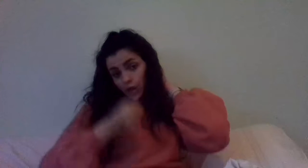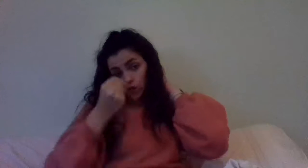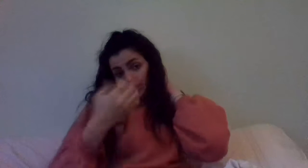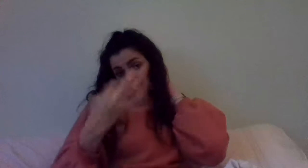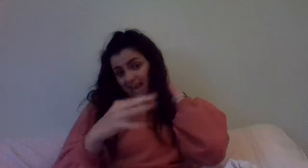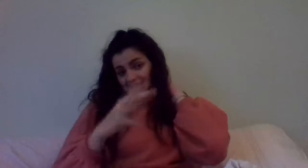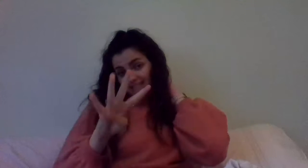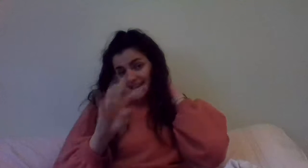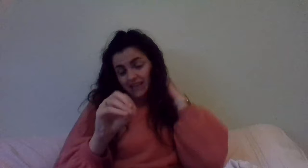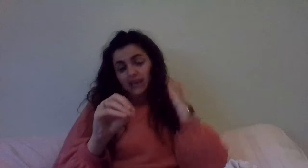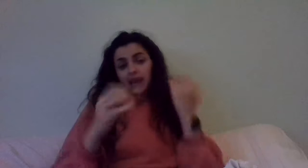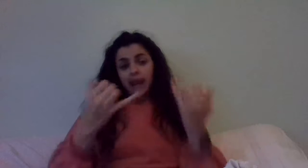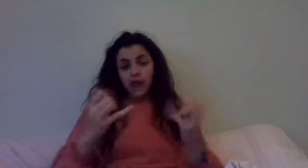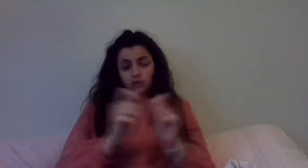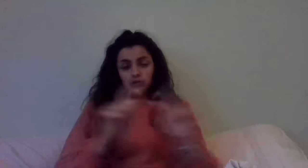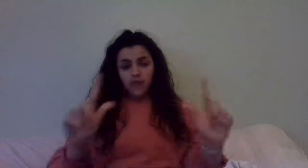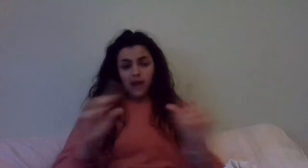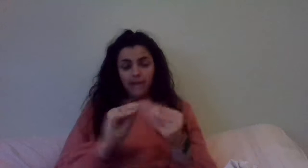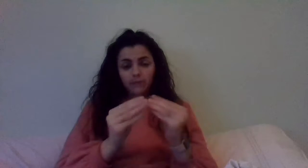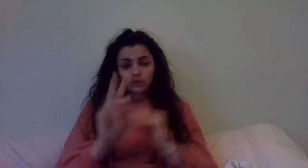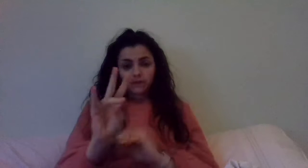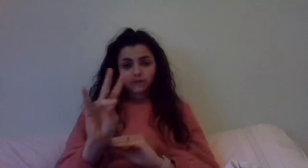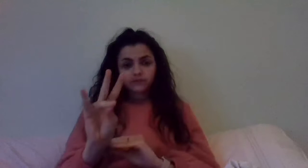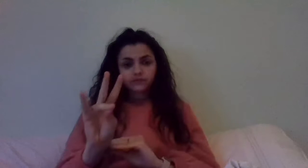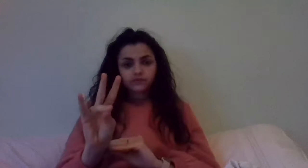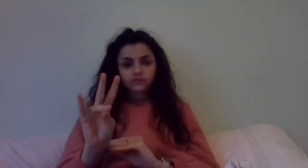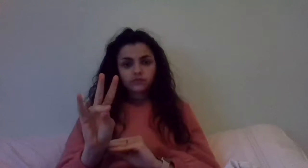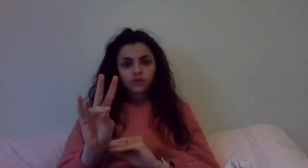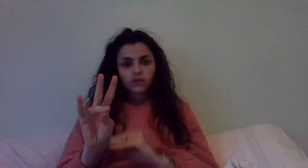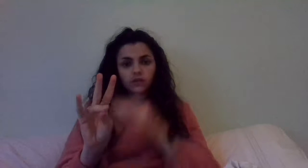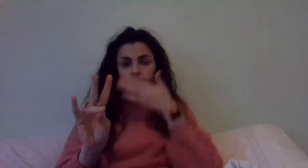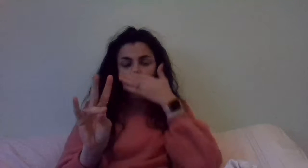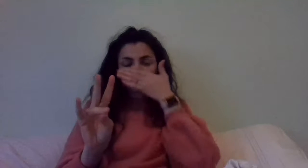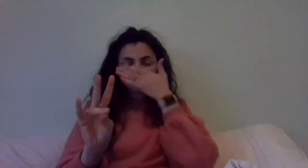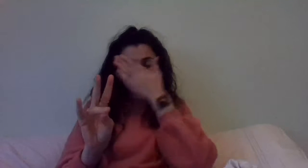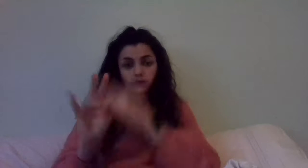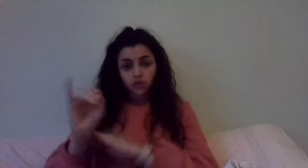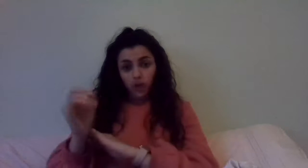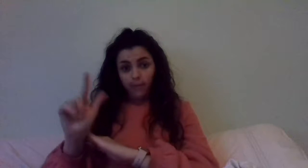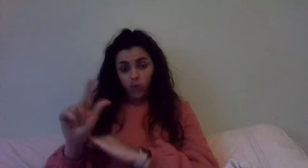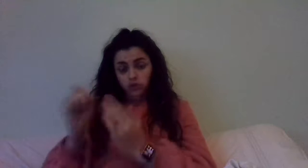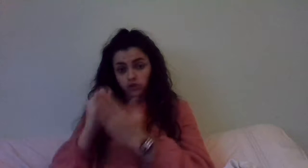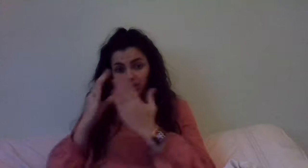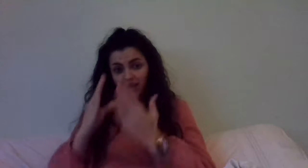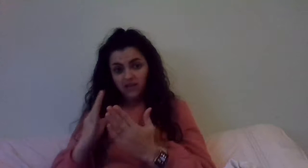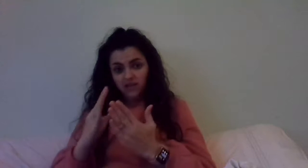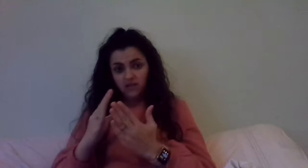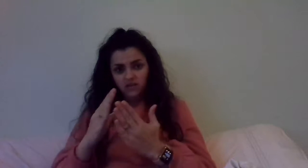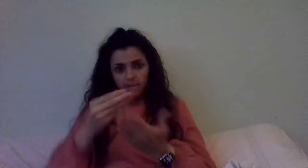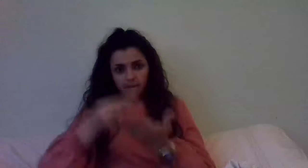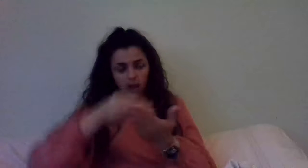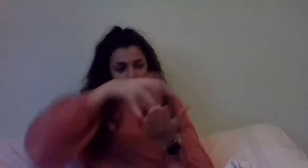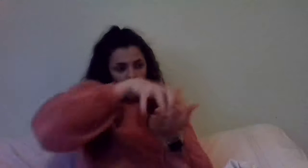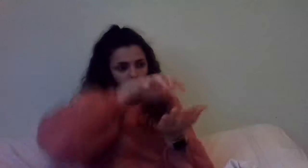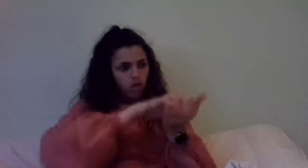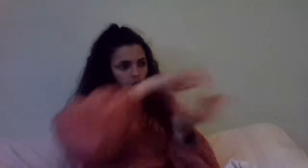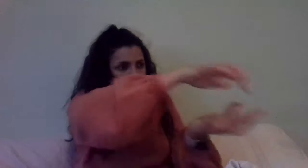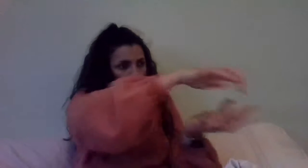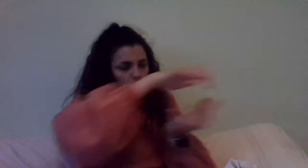on slide number 7 now. In 1940, Lawrence receives a fund of $1,500 to